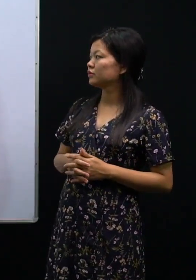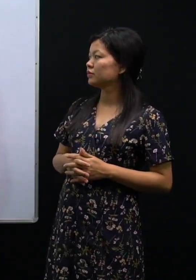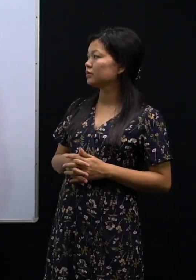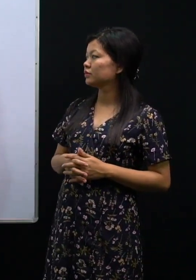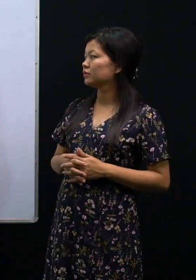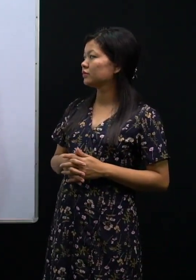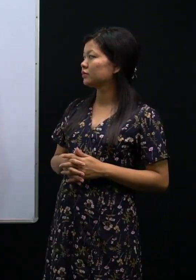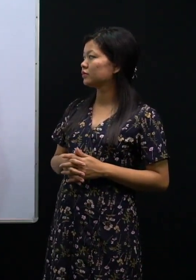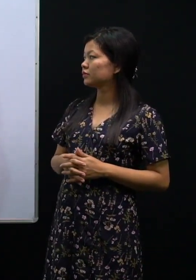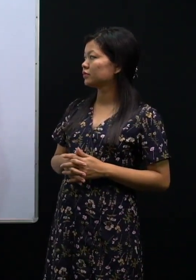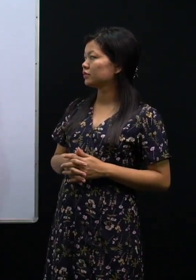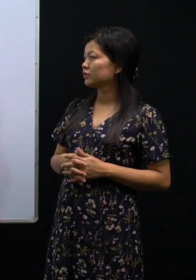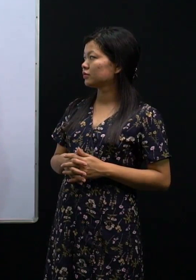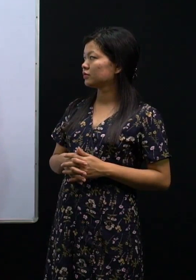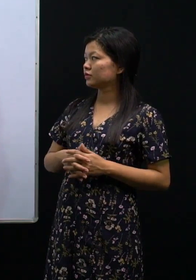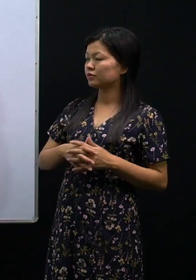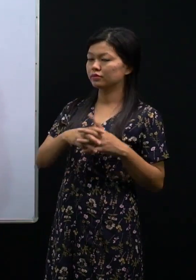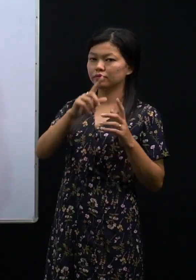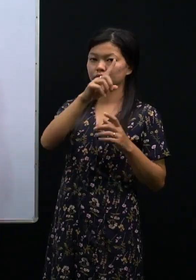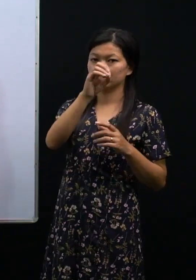here 100 square